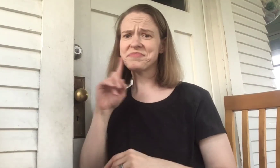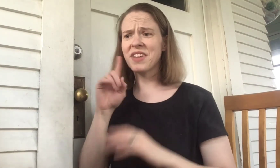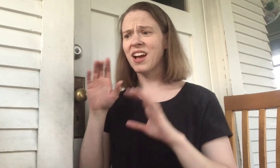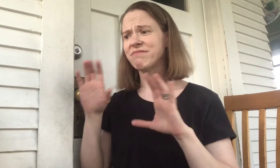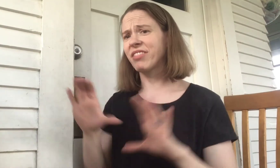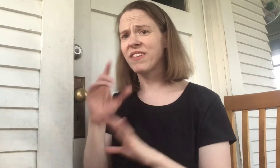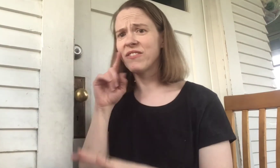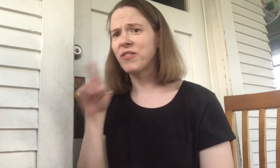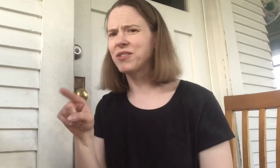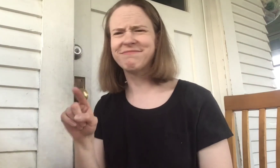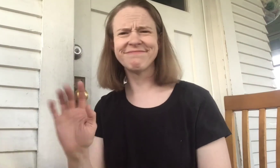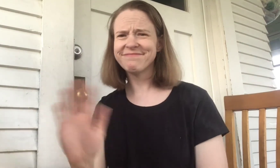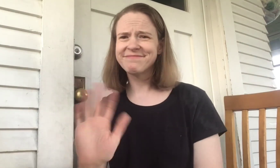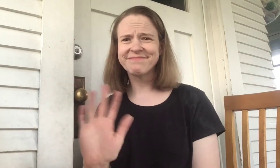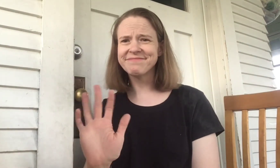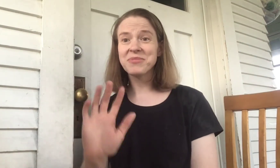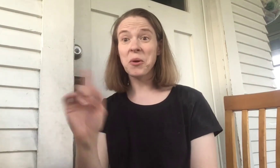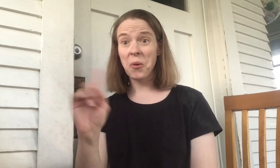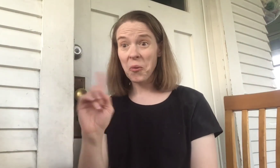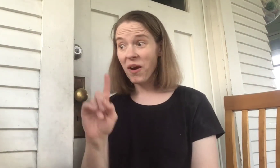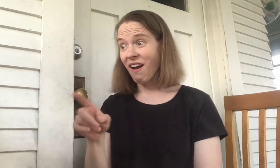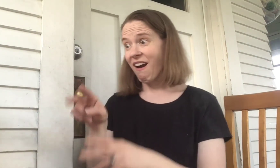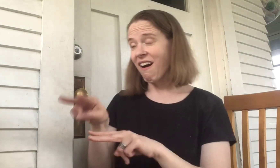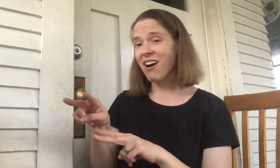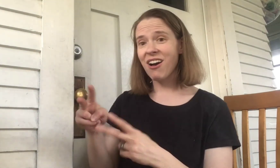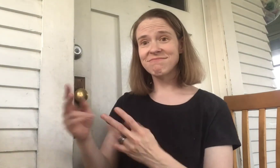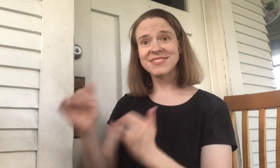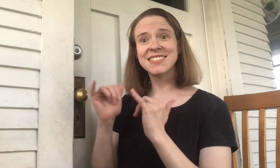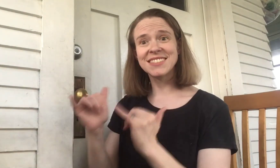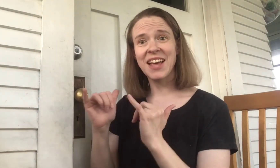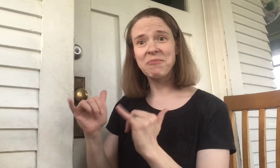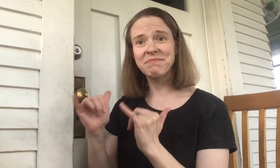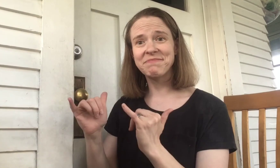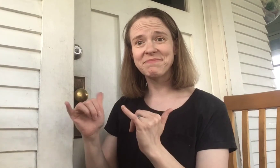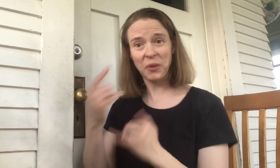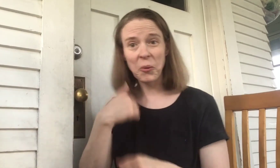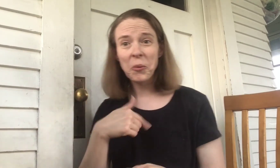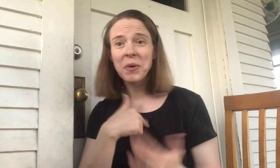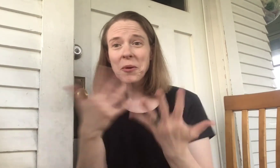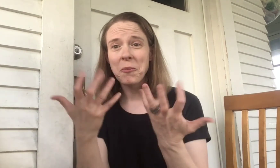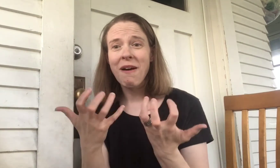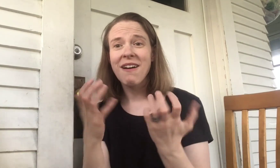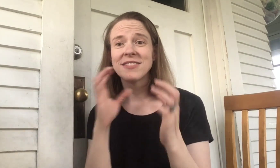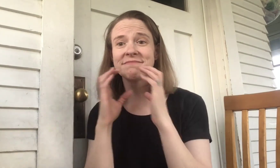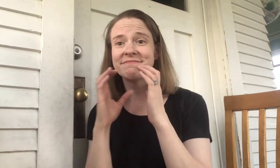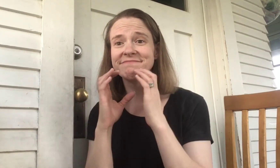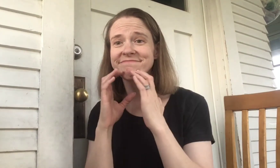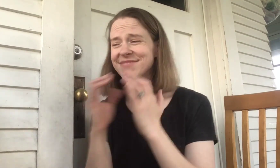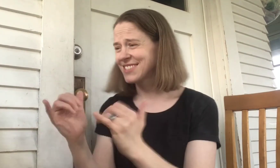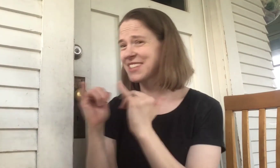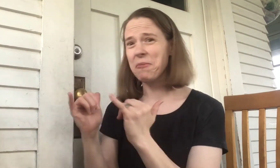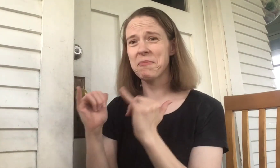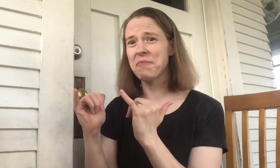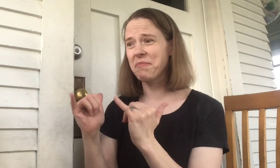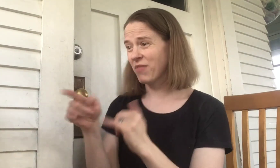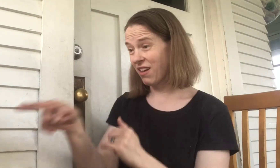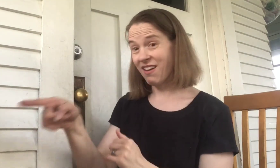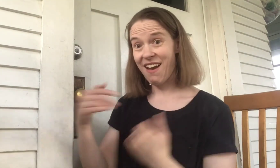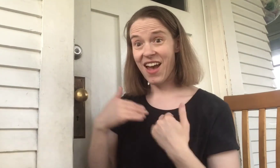poor you, deaf, we need to do this for you. No, where we see them as just like us. We want